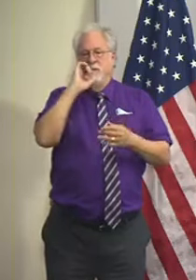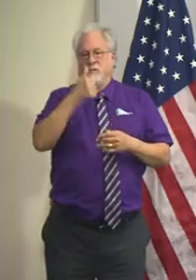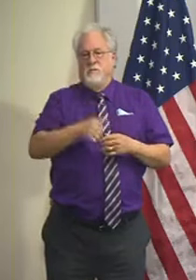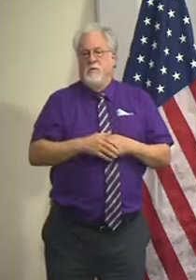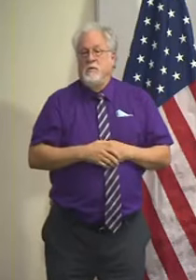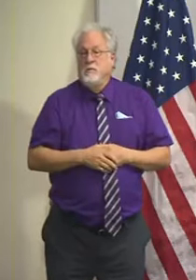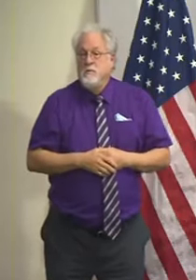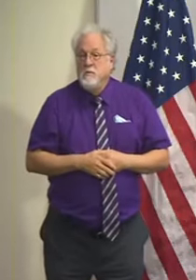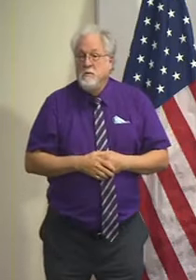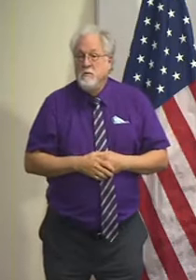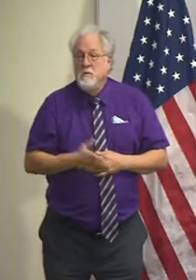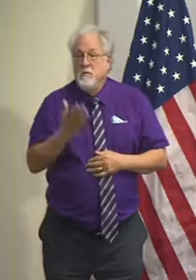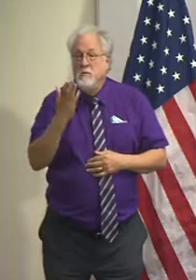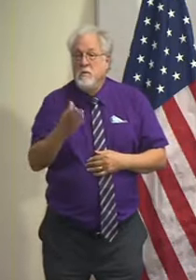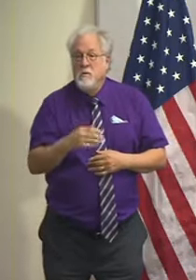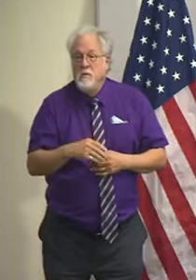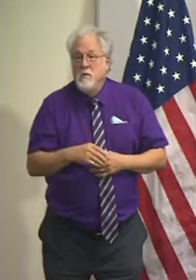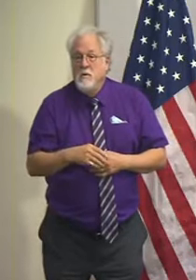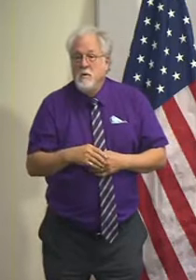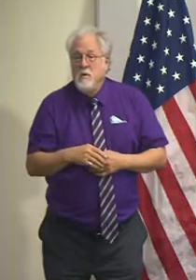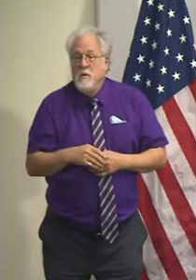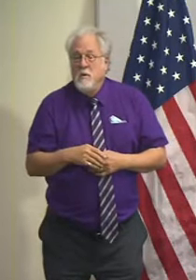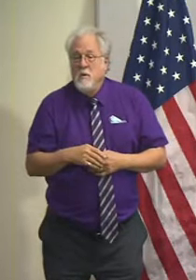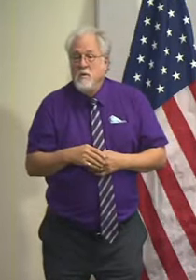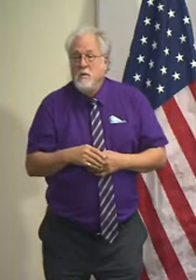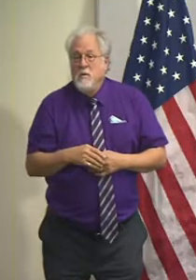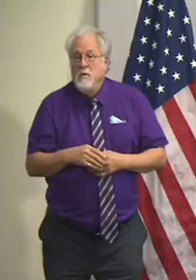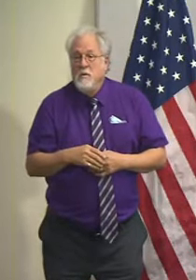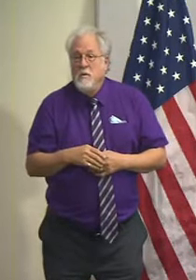3. Yes, sir. Governor, on